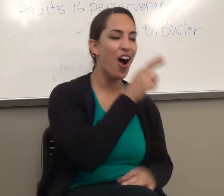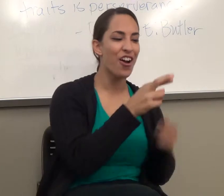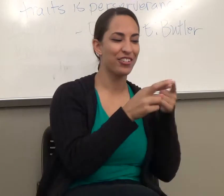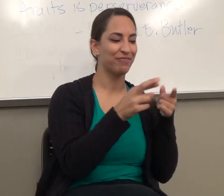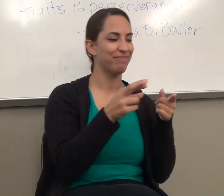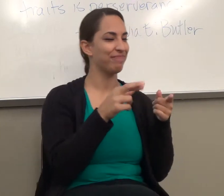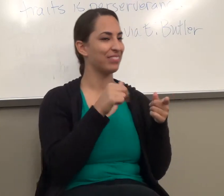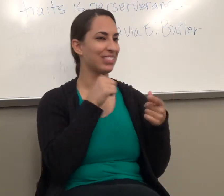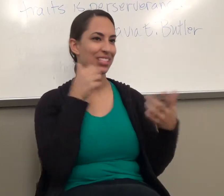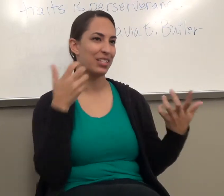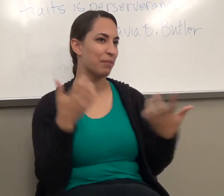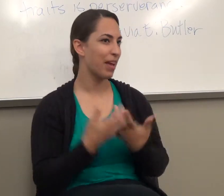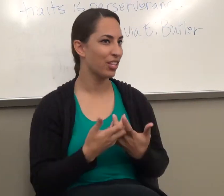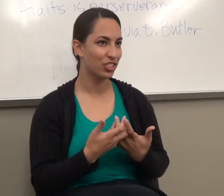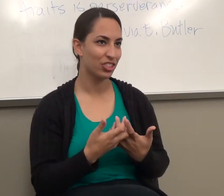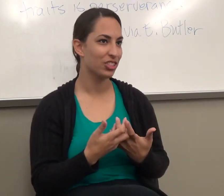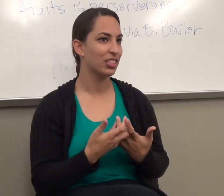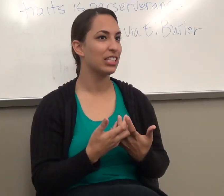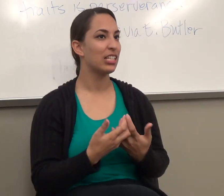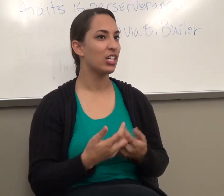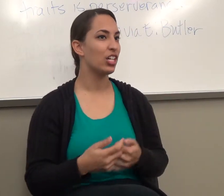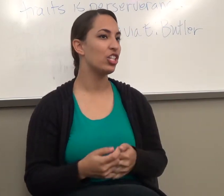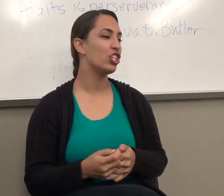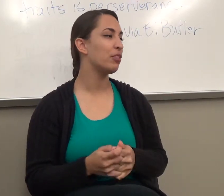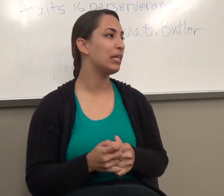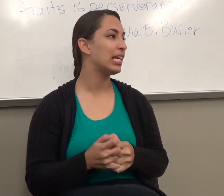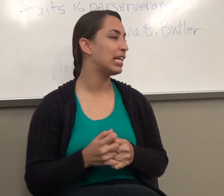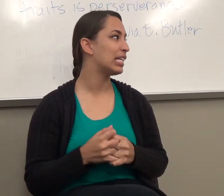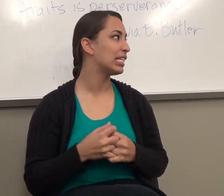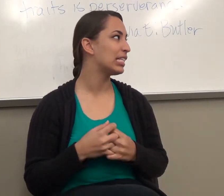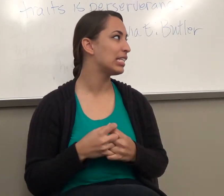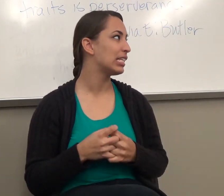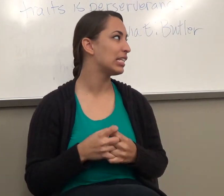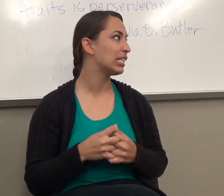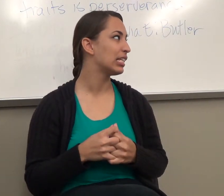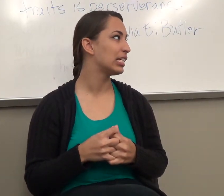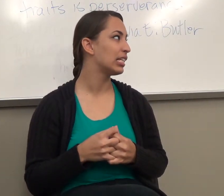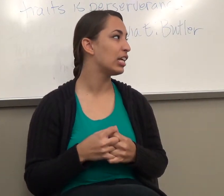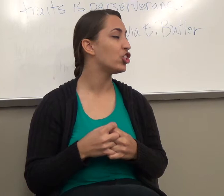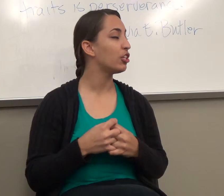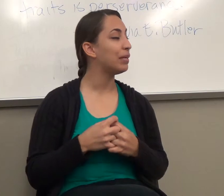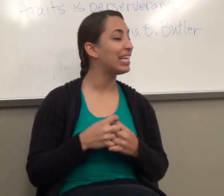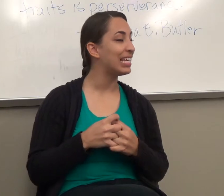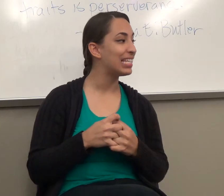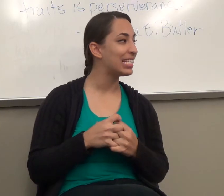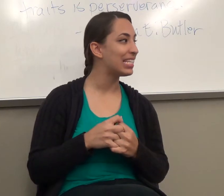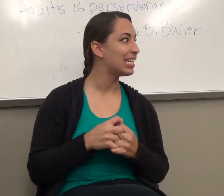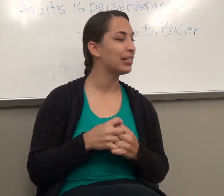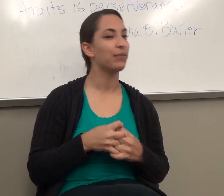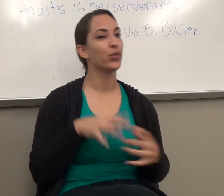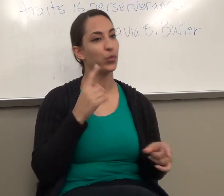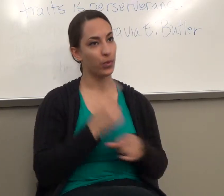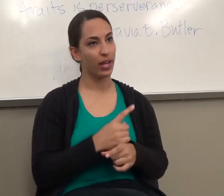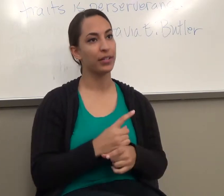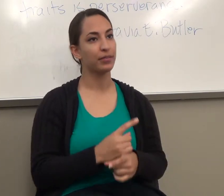The cost is a single thing. It should be is. So it should be is. Yes, the cost